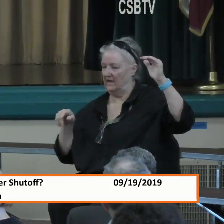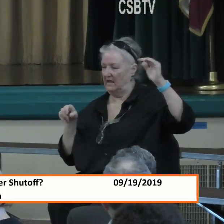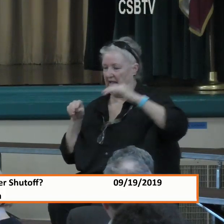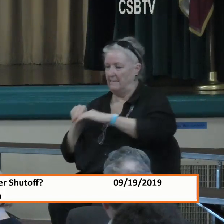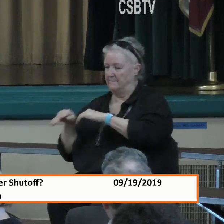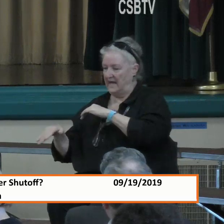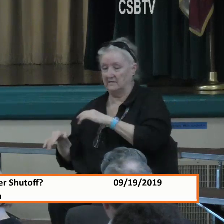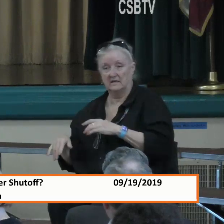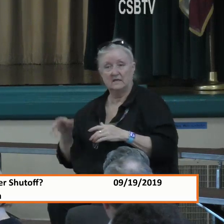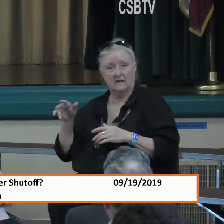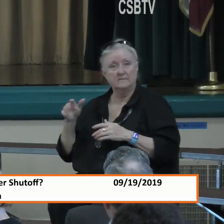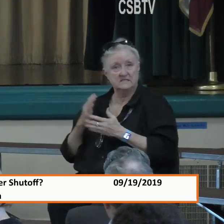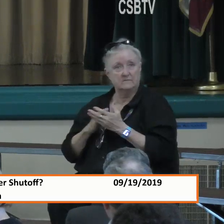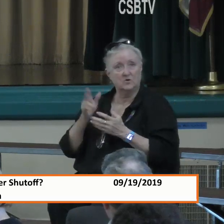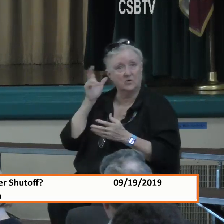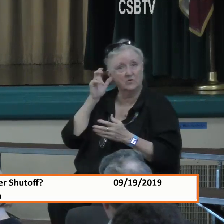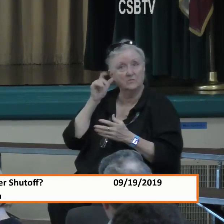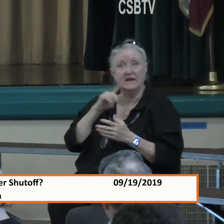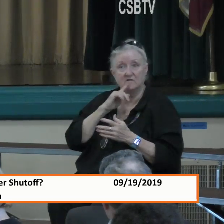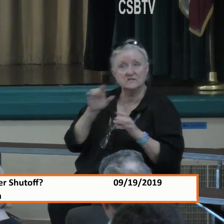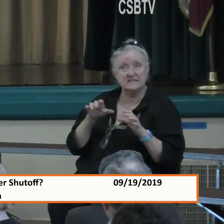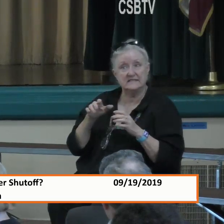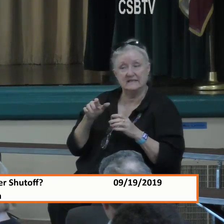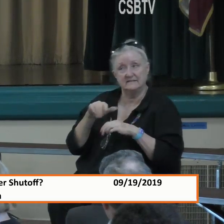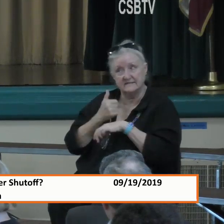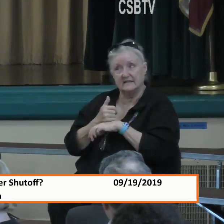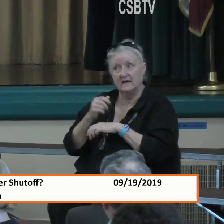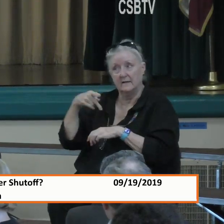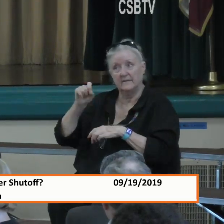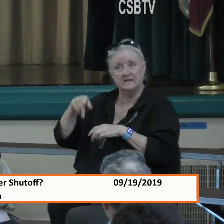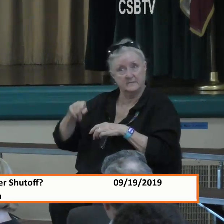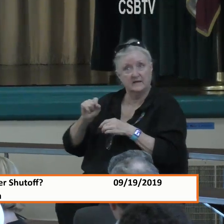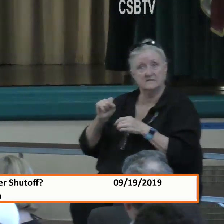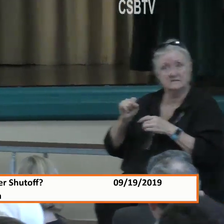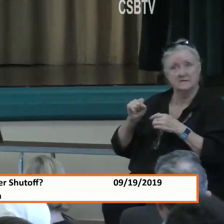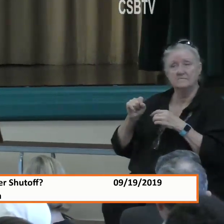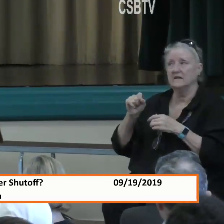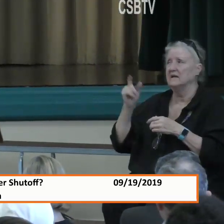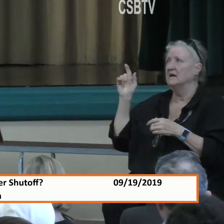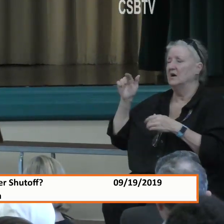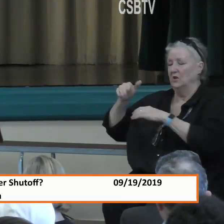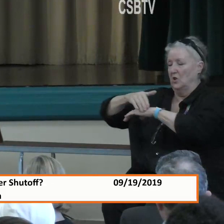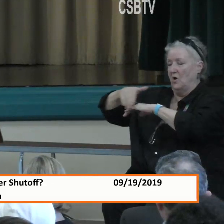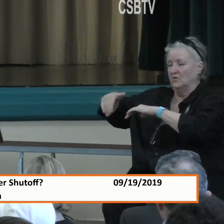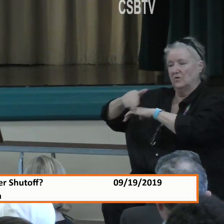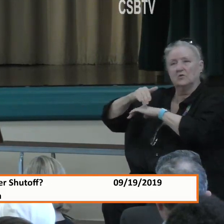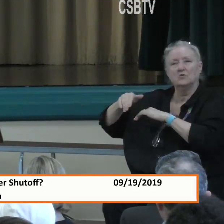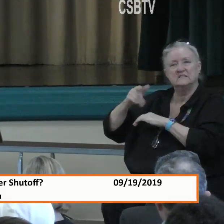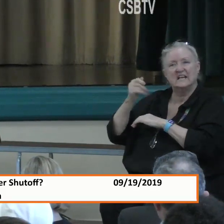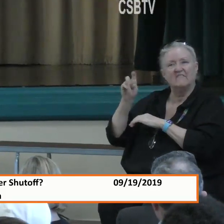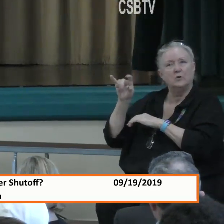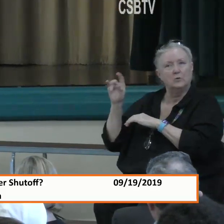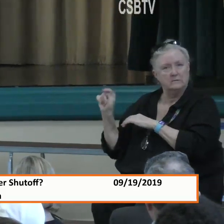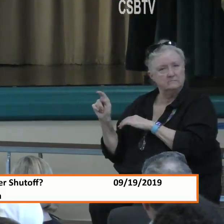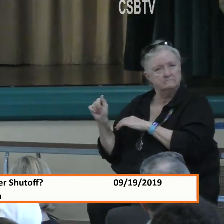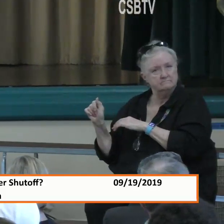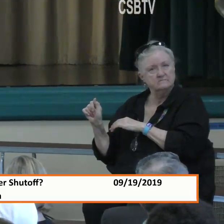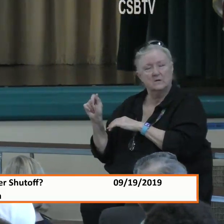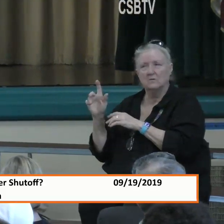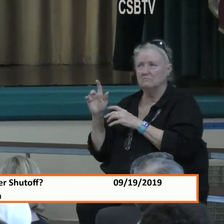sure some of you heard we actually did implement a PSPS kind of along the Gaviota coast within the last few weeks.